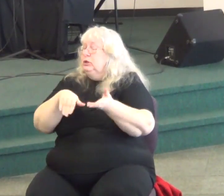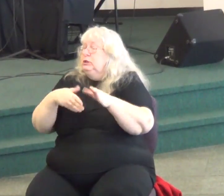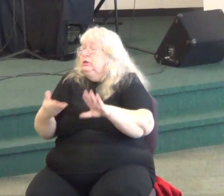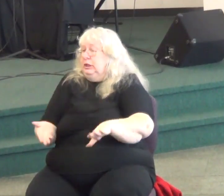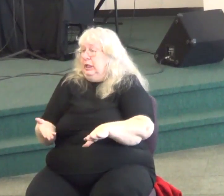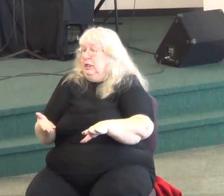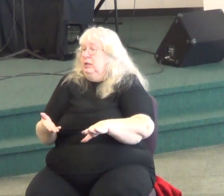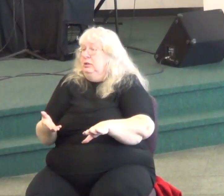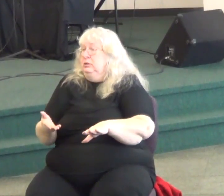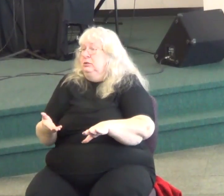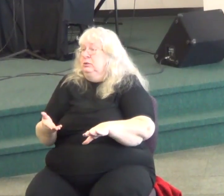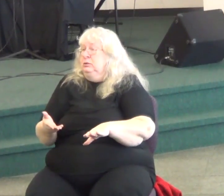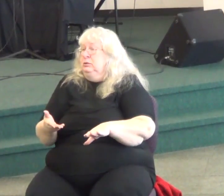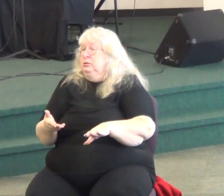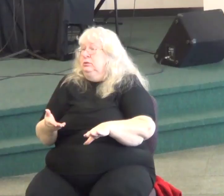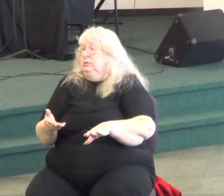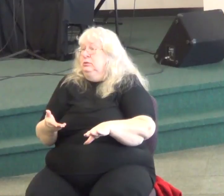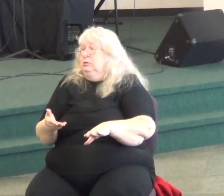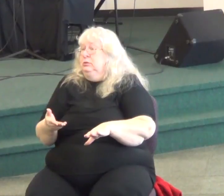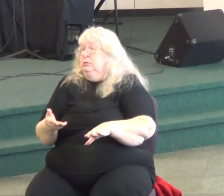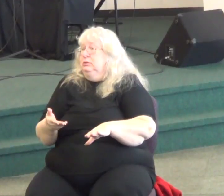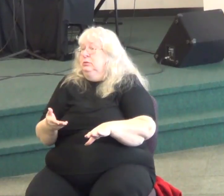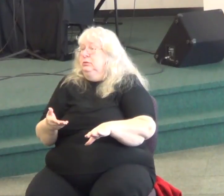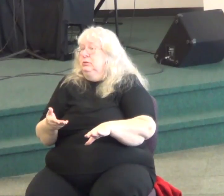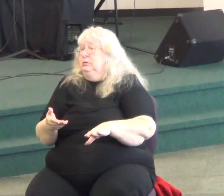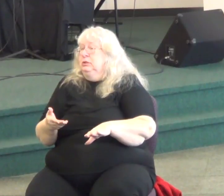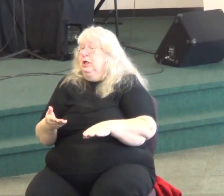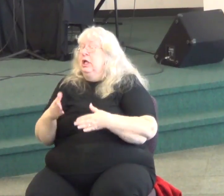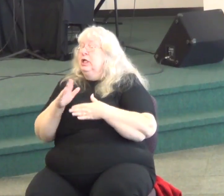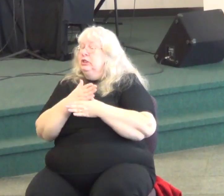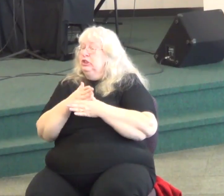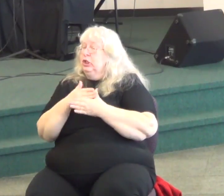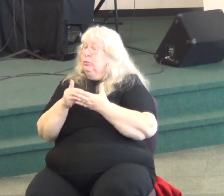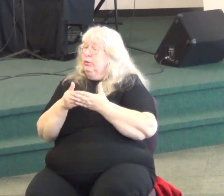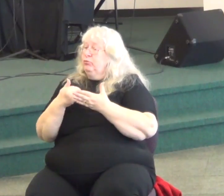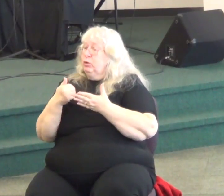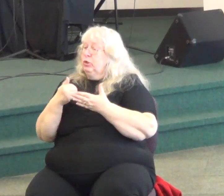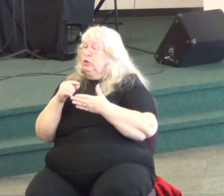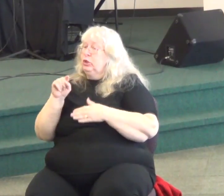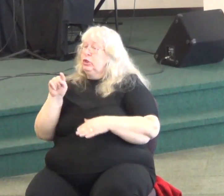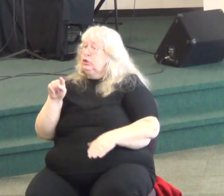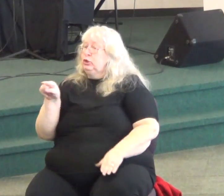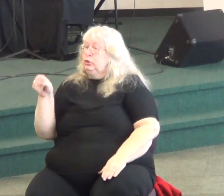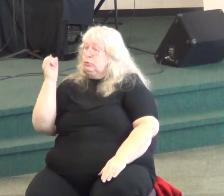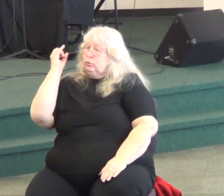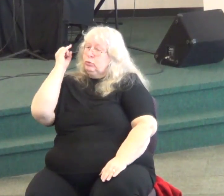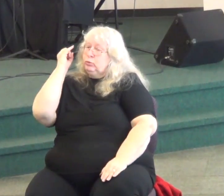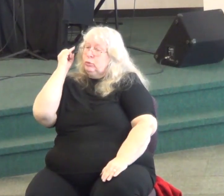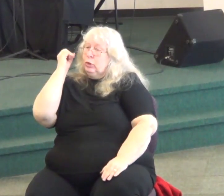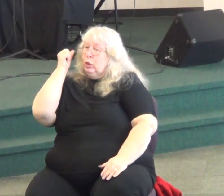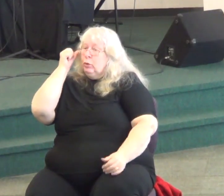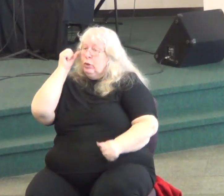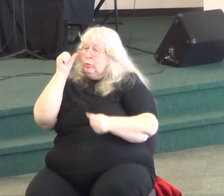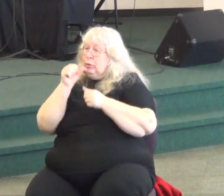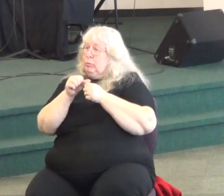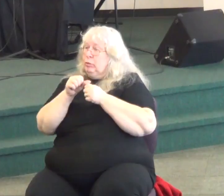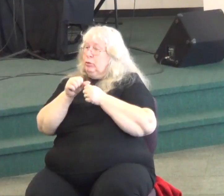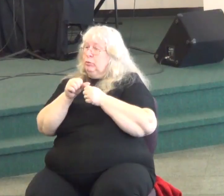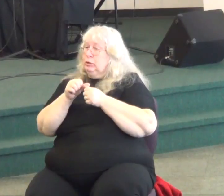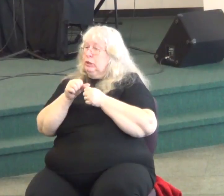To bring up Shift You On again, I've shared it before. Remember Six Mile Corner Restaurant where the real sharp curve was? They had a